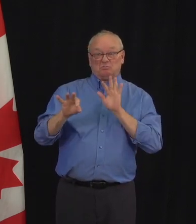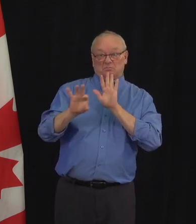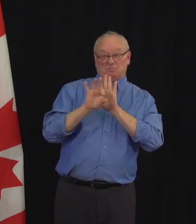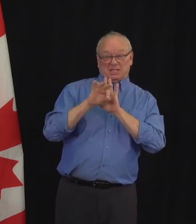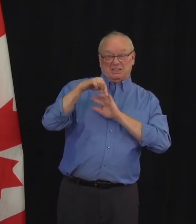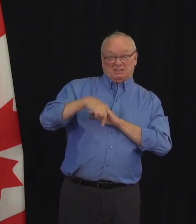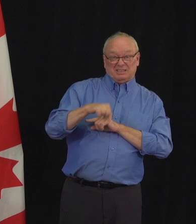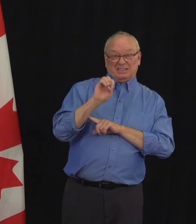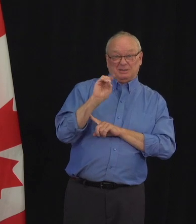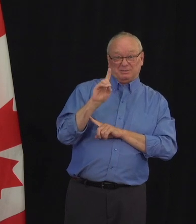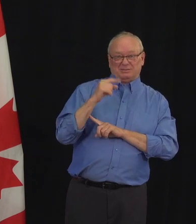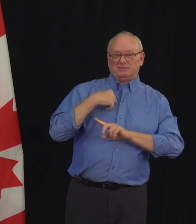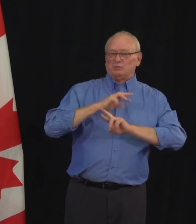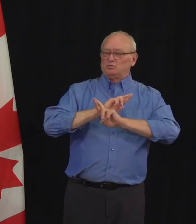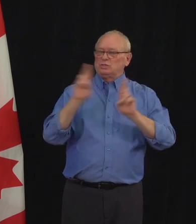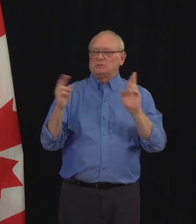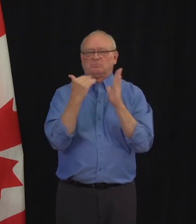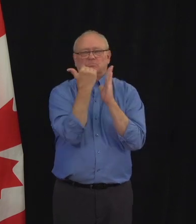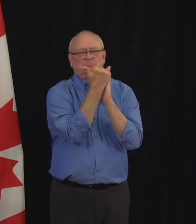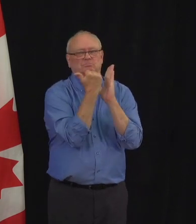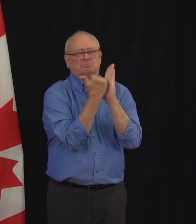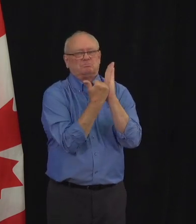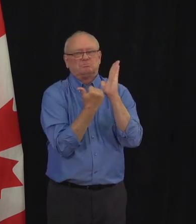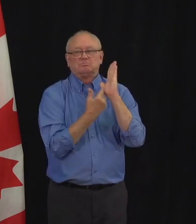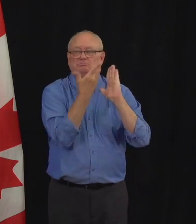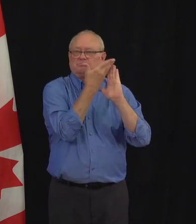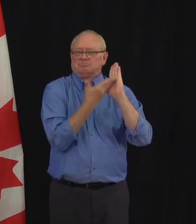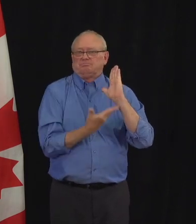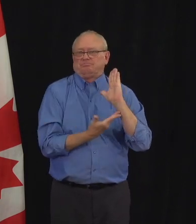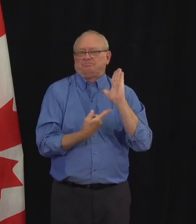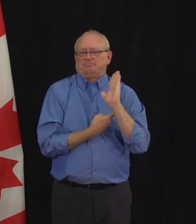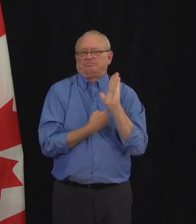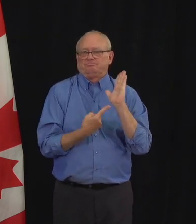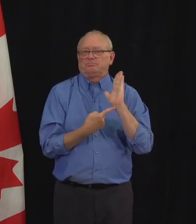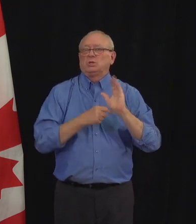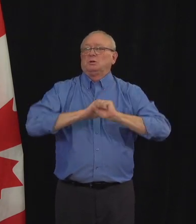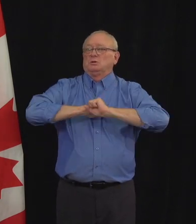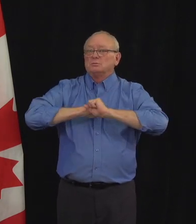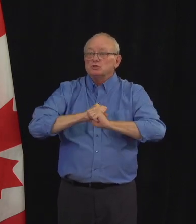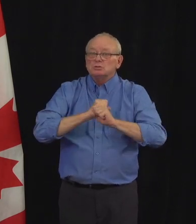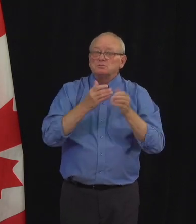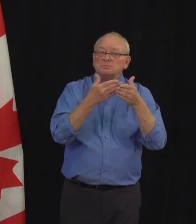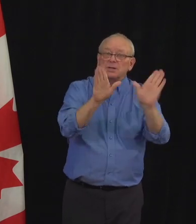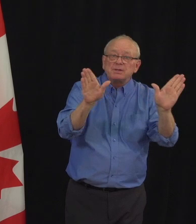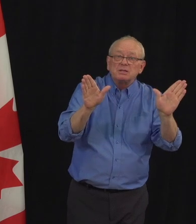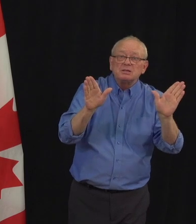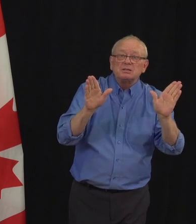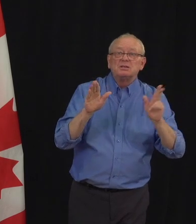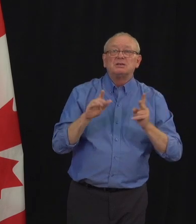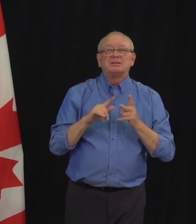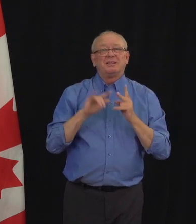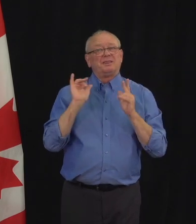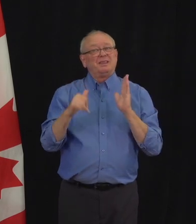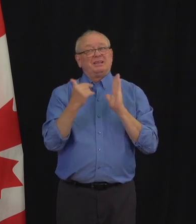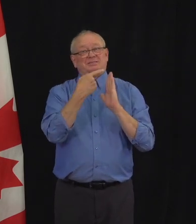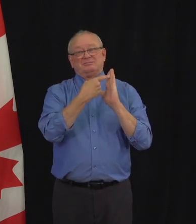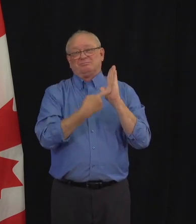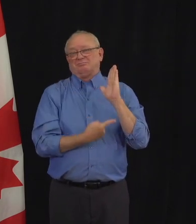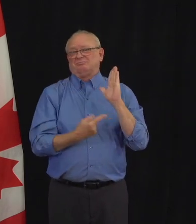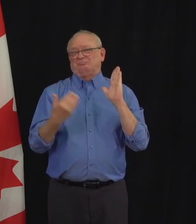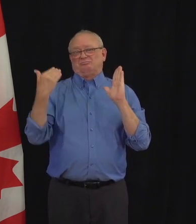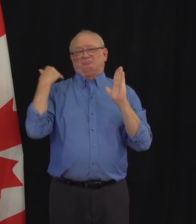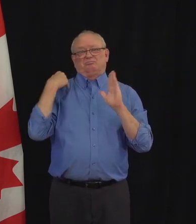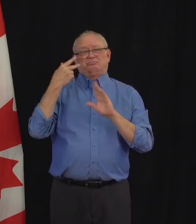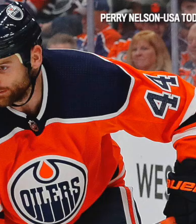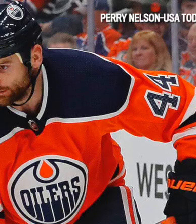of protocols that we felt would adequately protect the public's health a few months ago, and we put that forward as